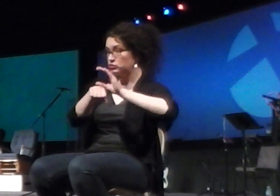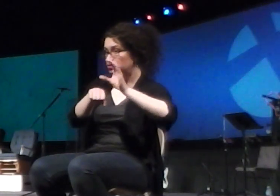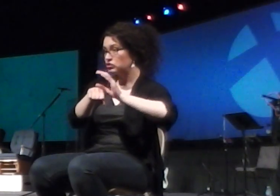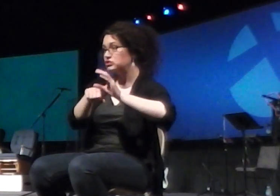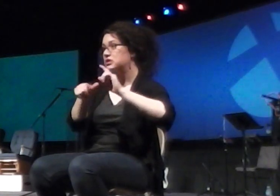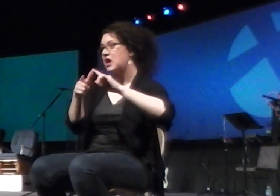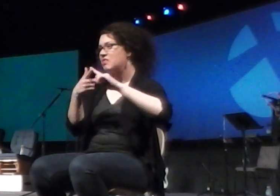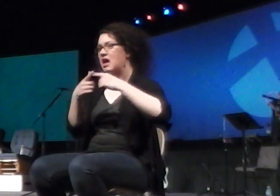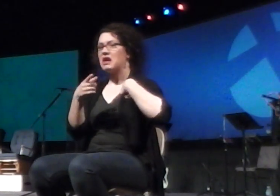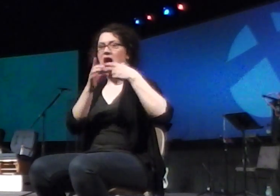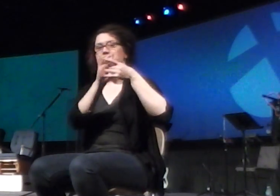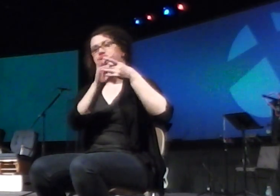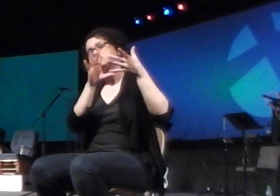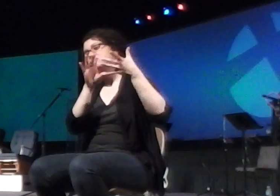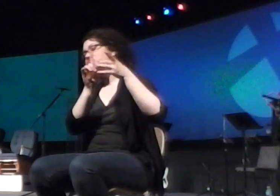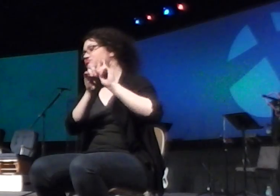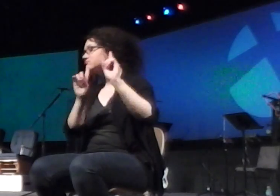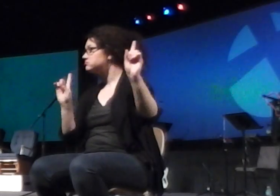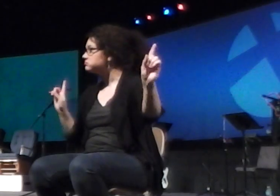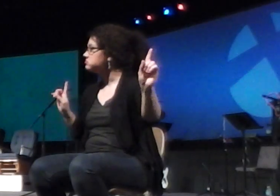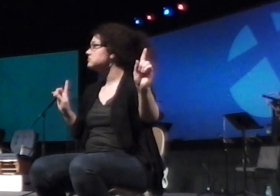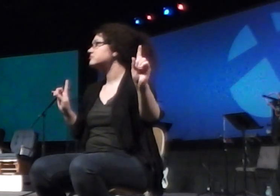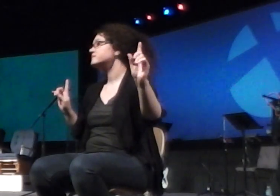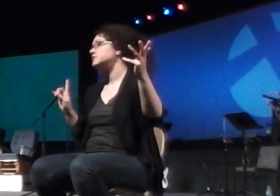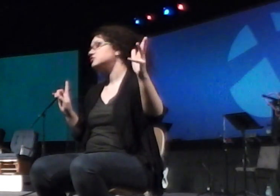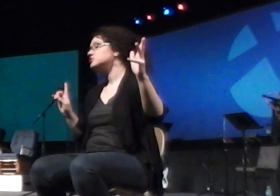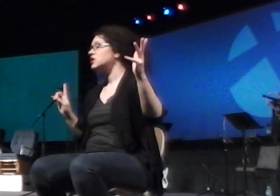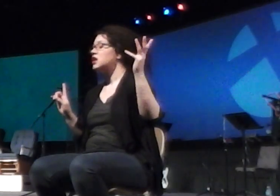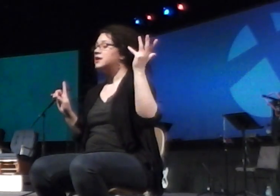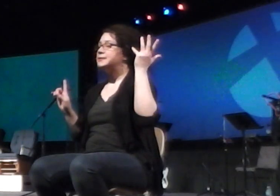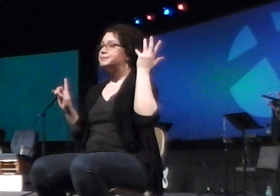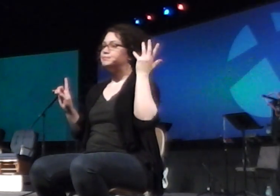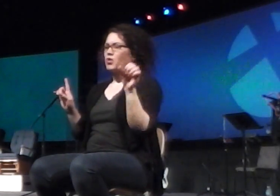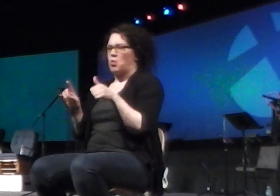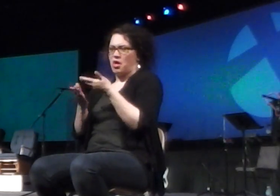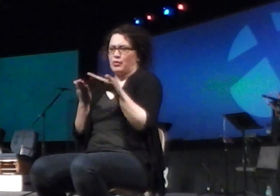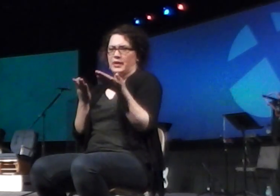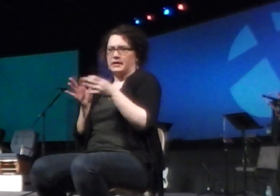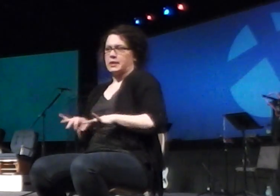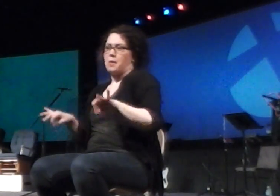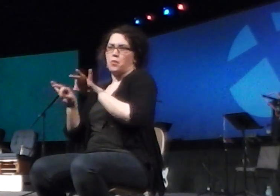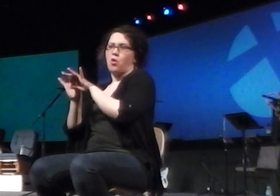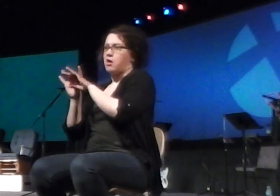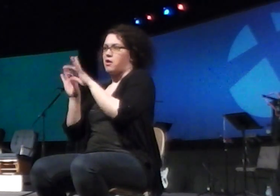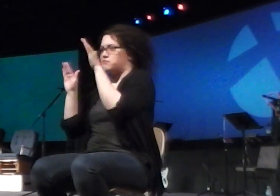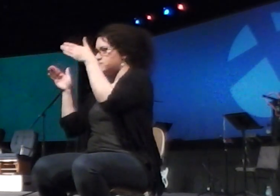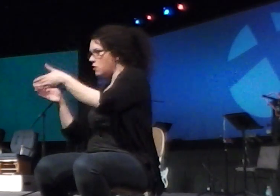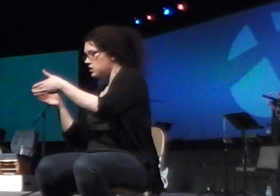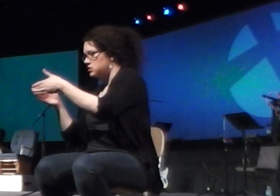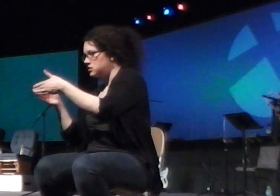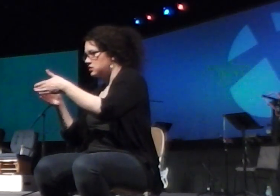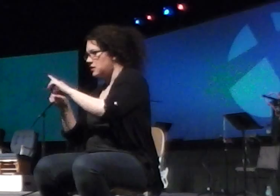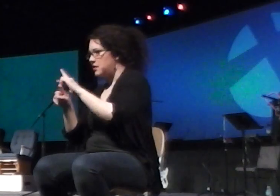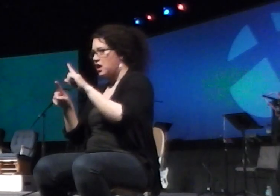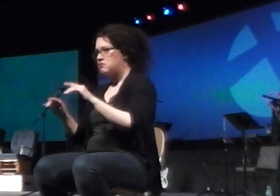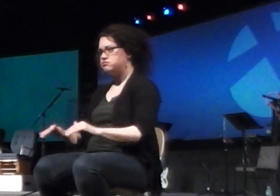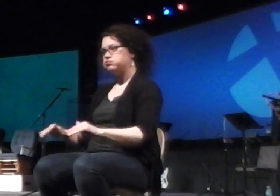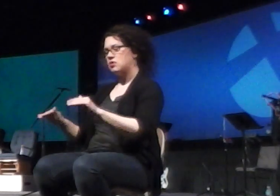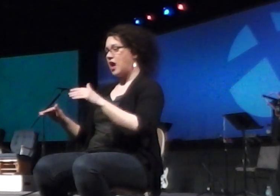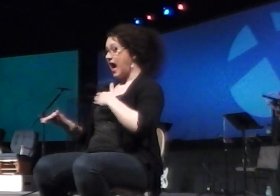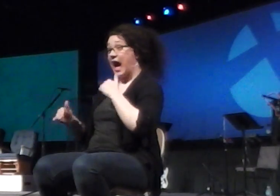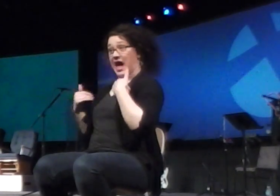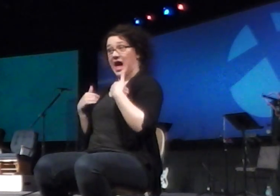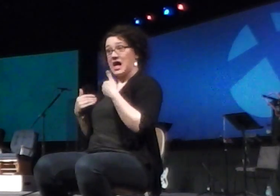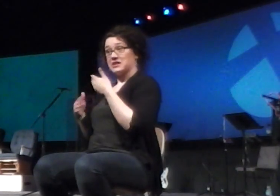then what happened is I walked away from the church, I walked away, or there were other things that just became more important. But then I got to the stage of my life, right, where I